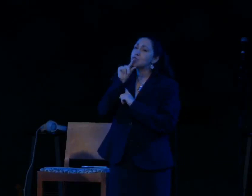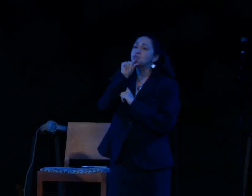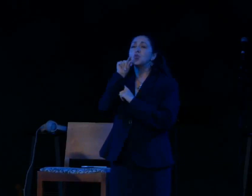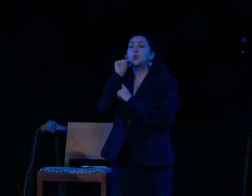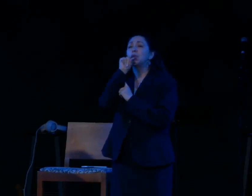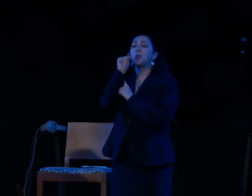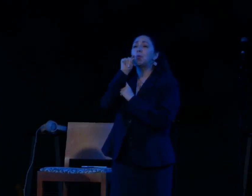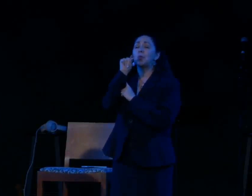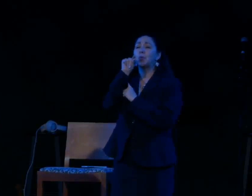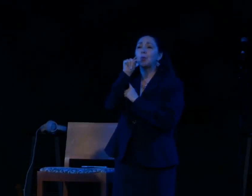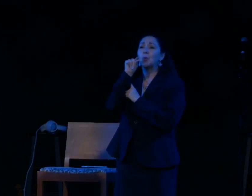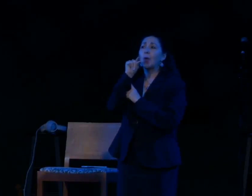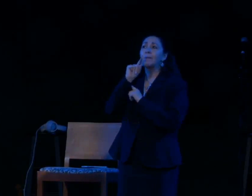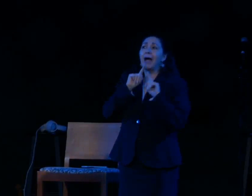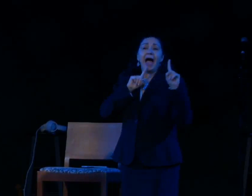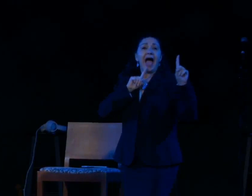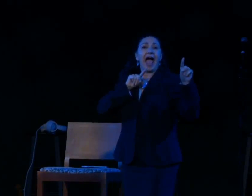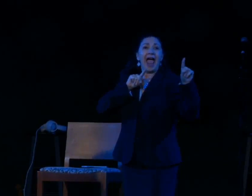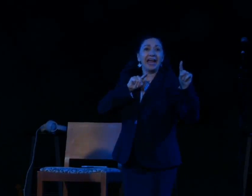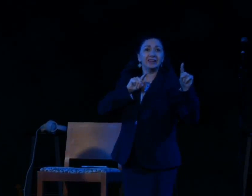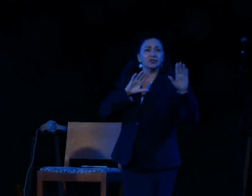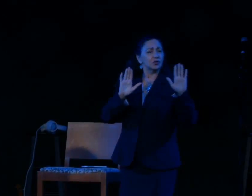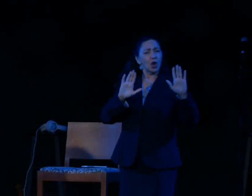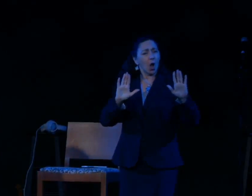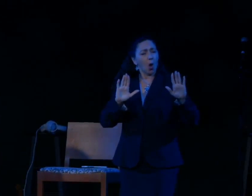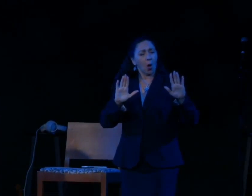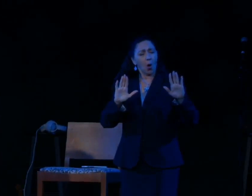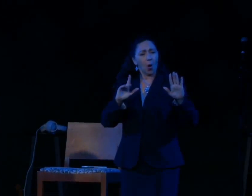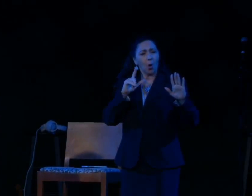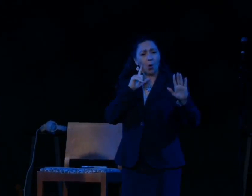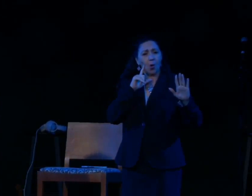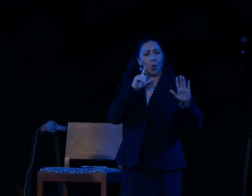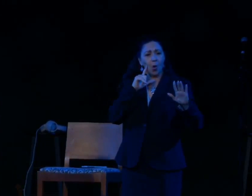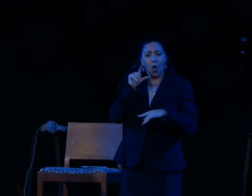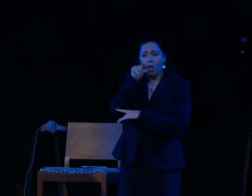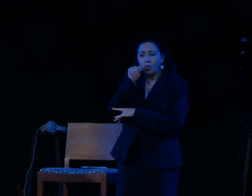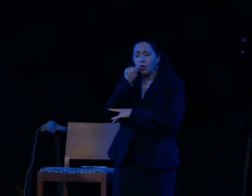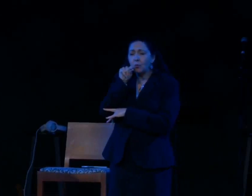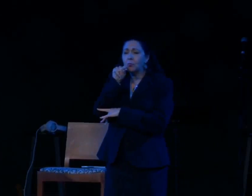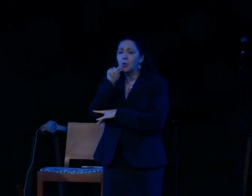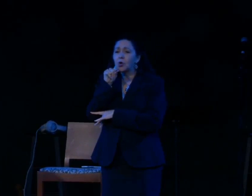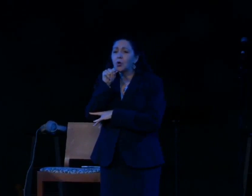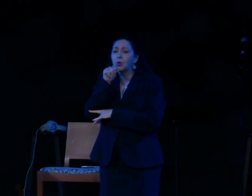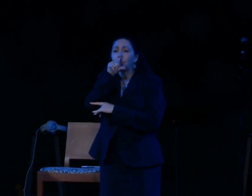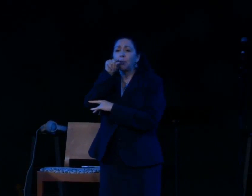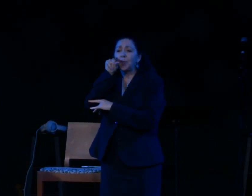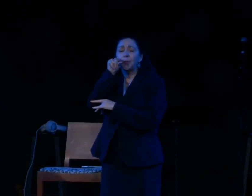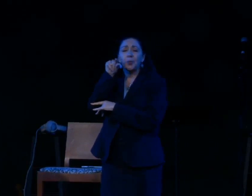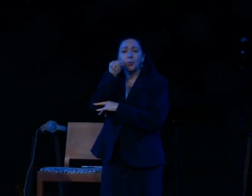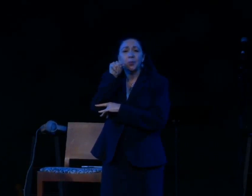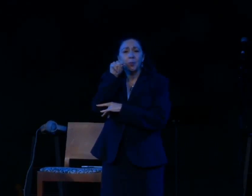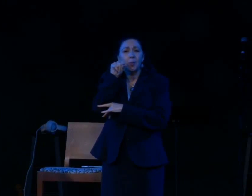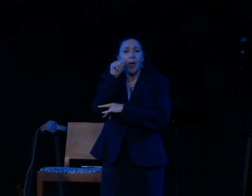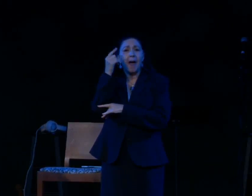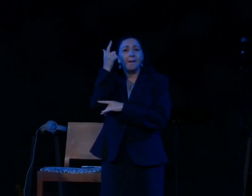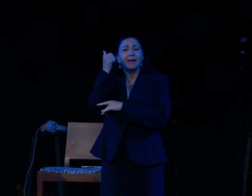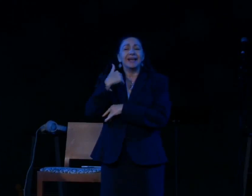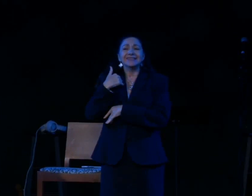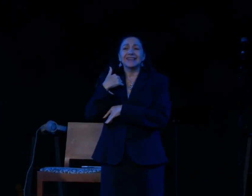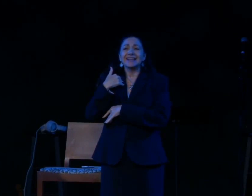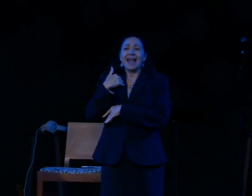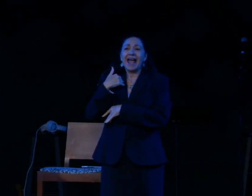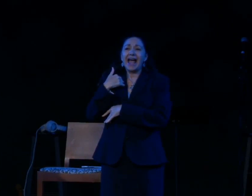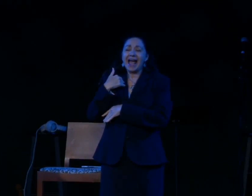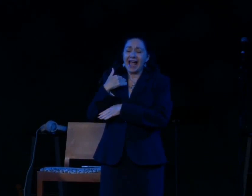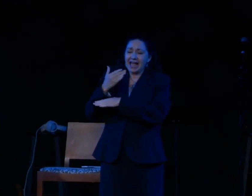an answer. A bird sings because it has a song. Now, this quote is attributed to Maya Angelou, and she